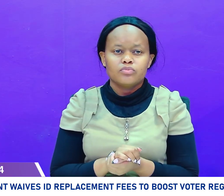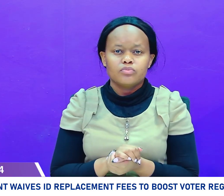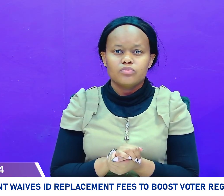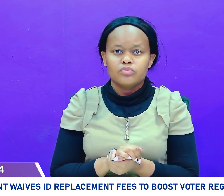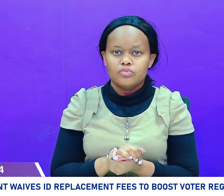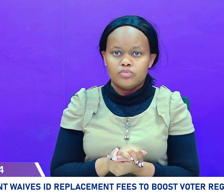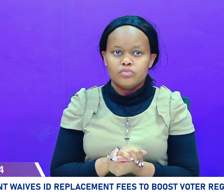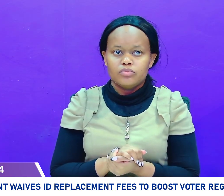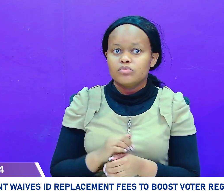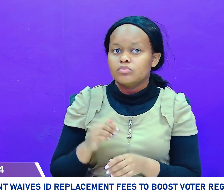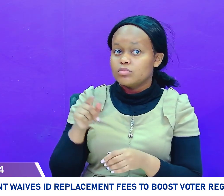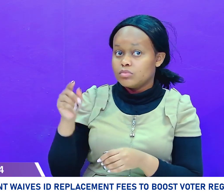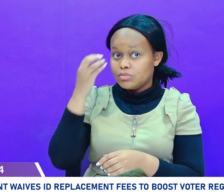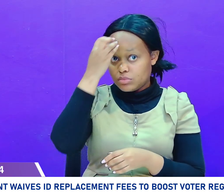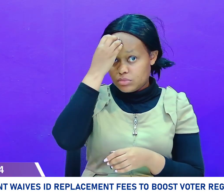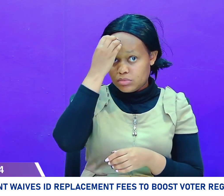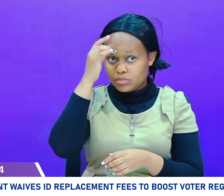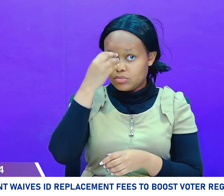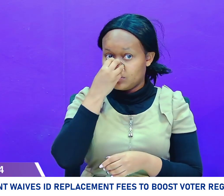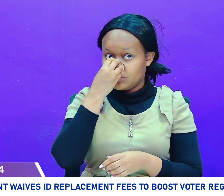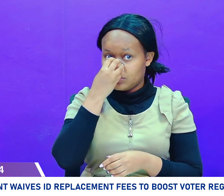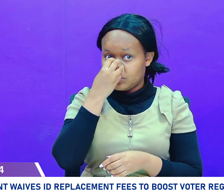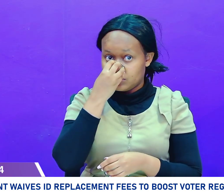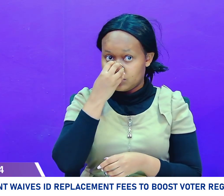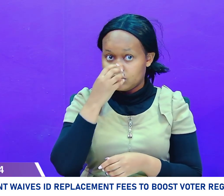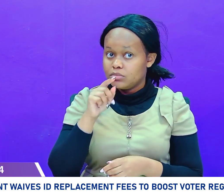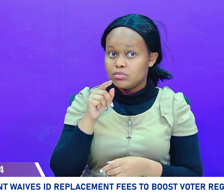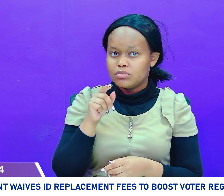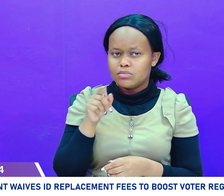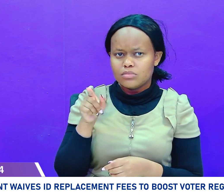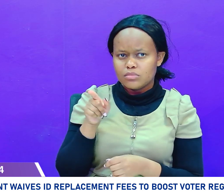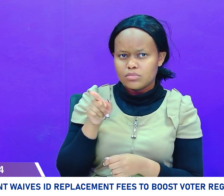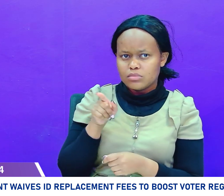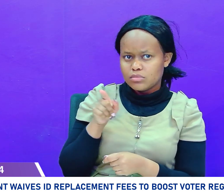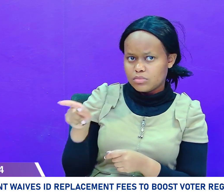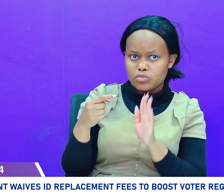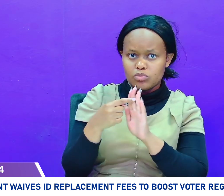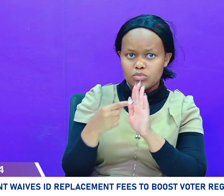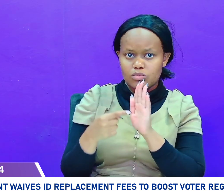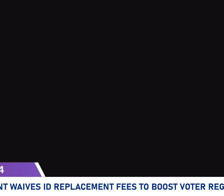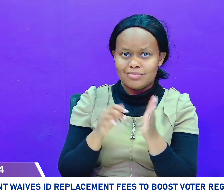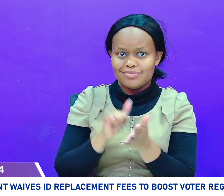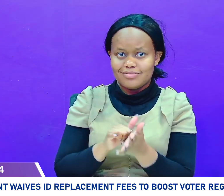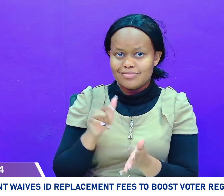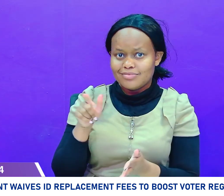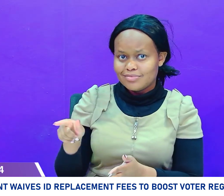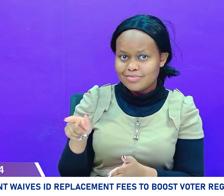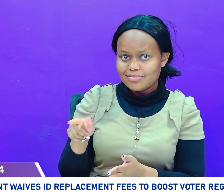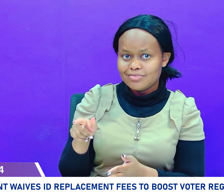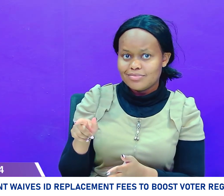He emphasized that the government remains committed to facilitating full participation in the ongoing voter